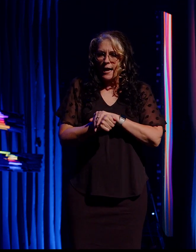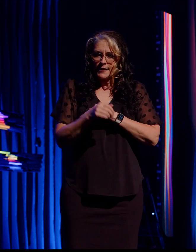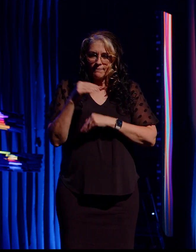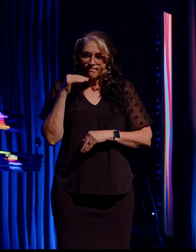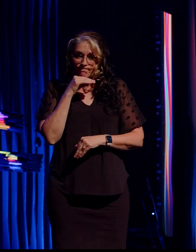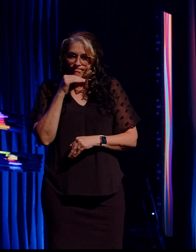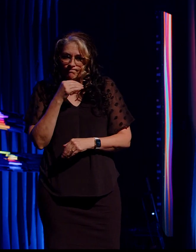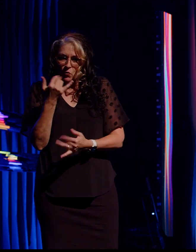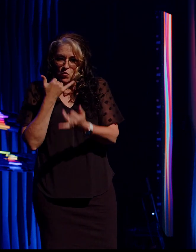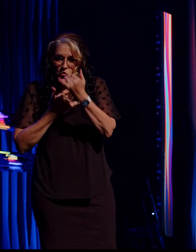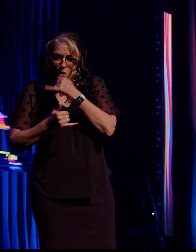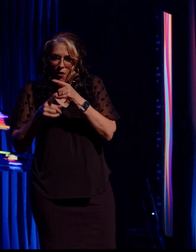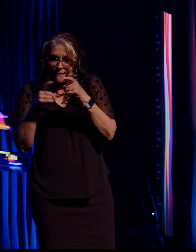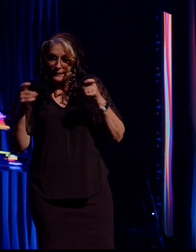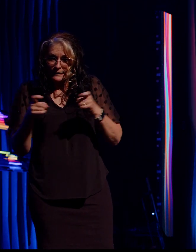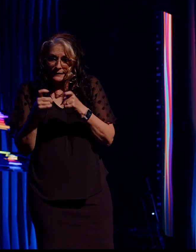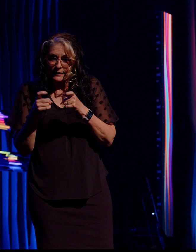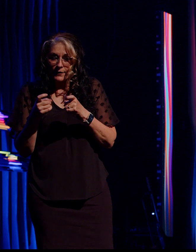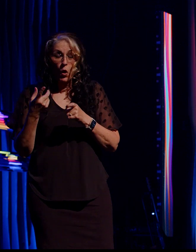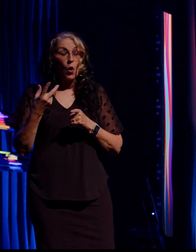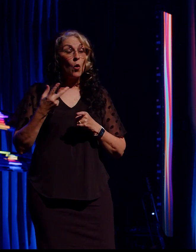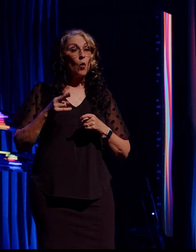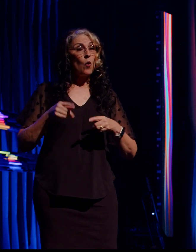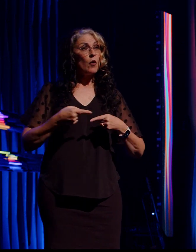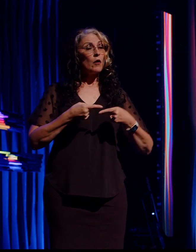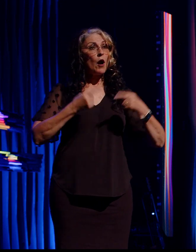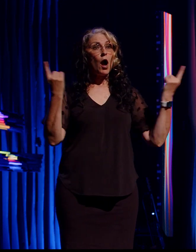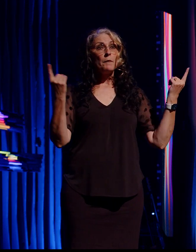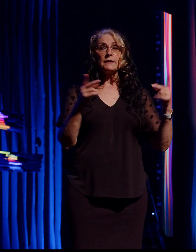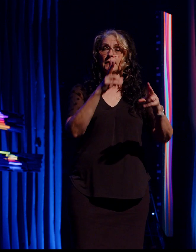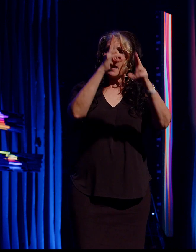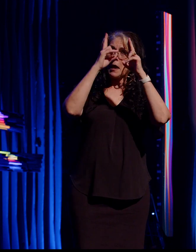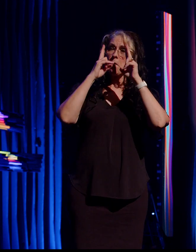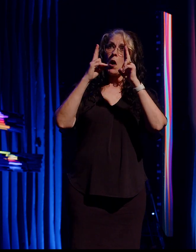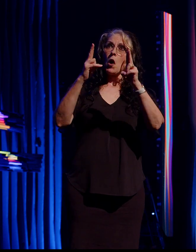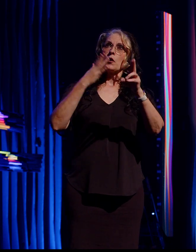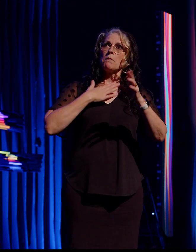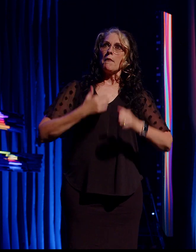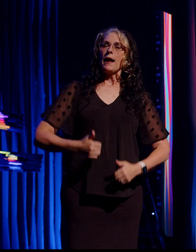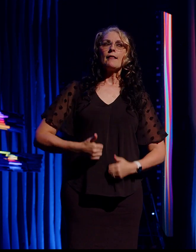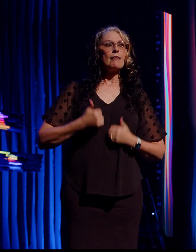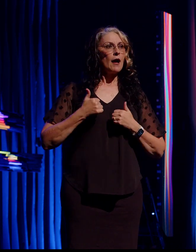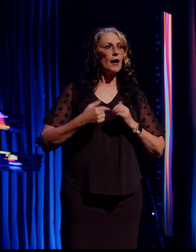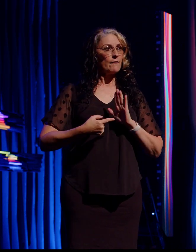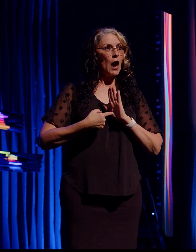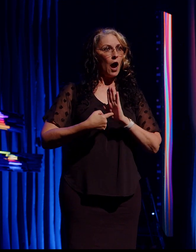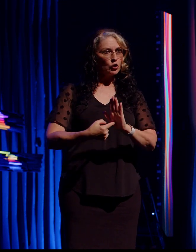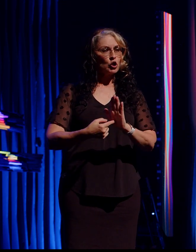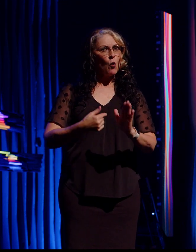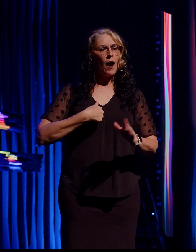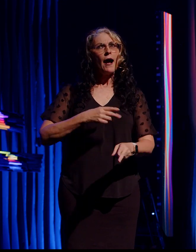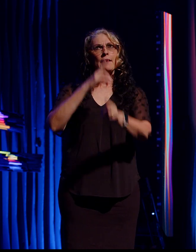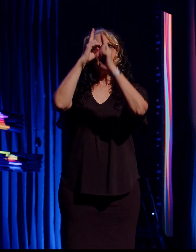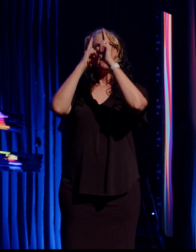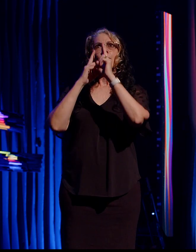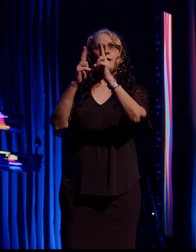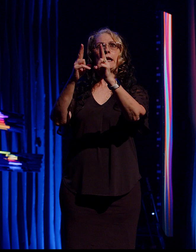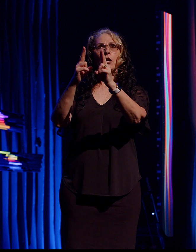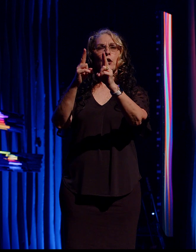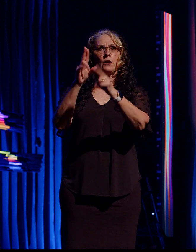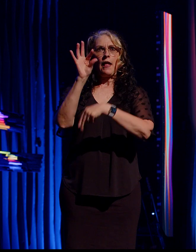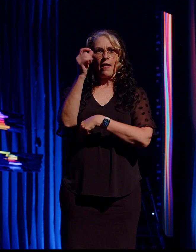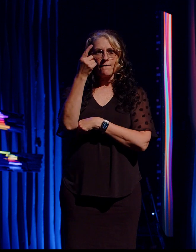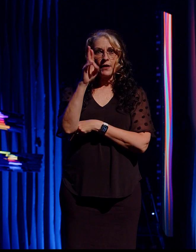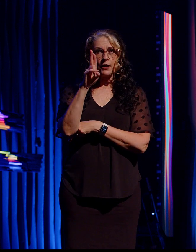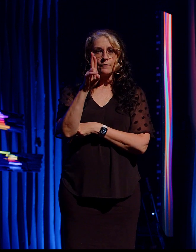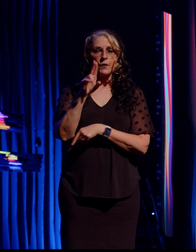that you want to do? Or are you living a life where you're trying to honor Him, which actually shows that you do fear Him? The reason why I